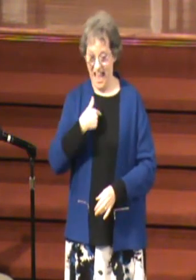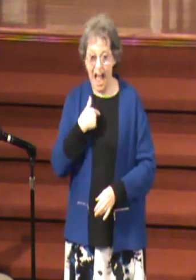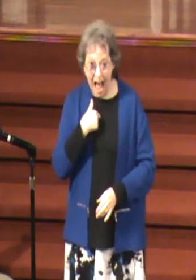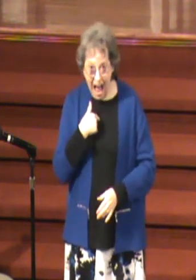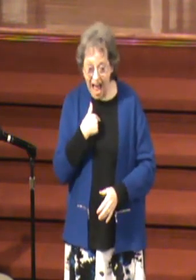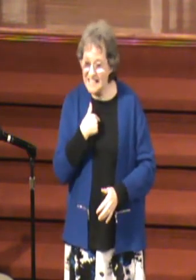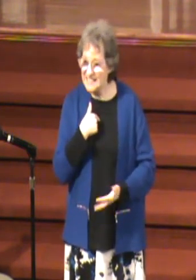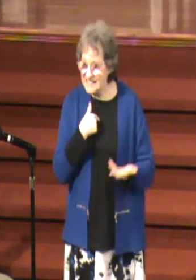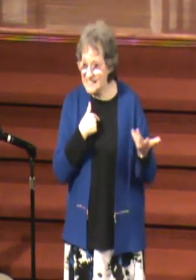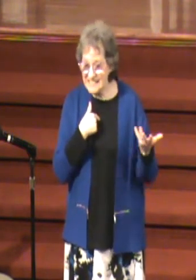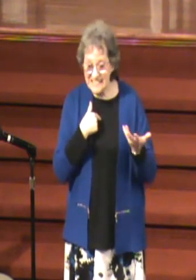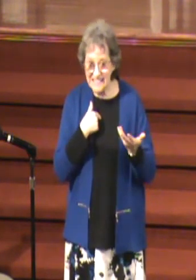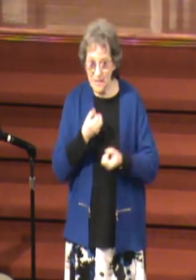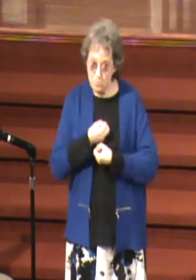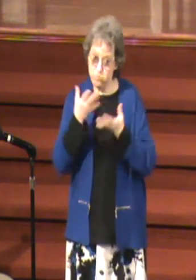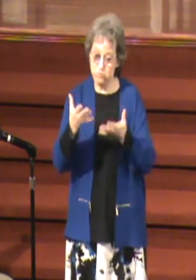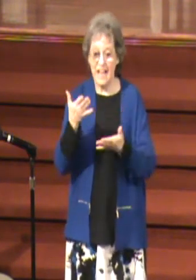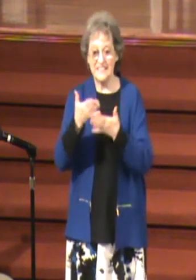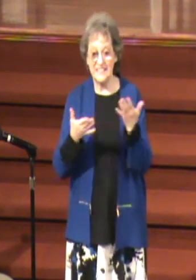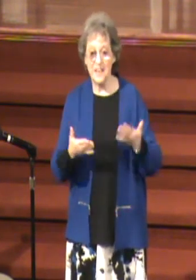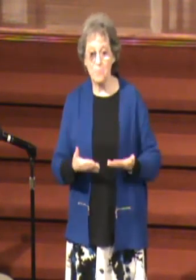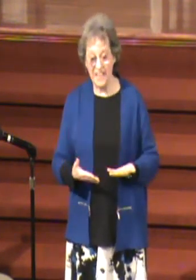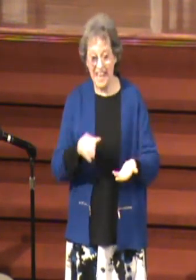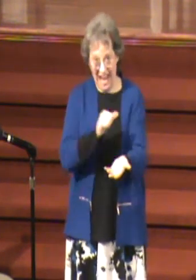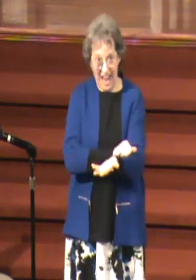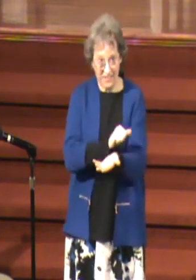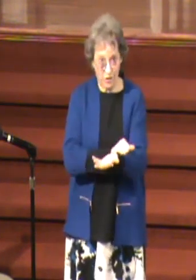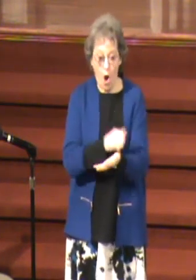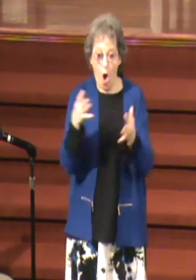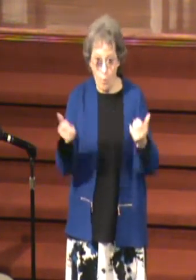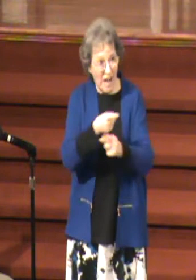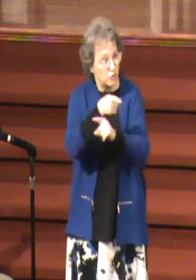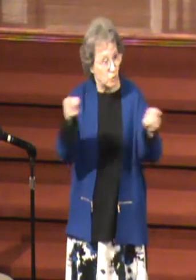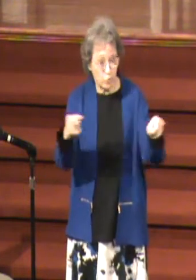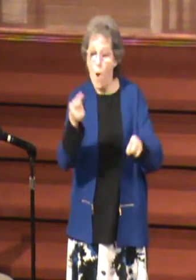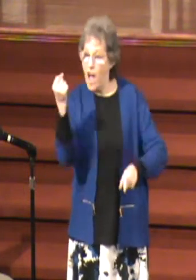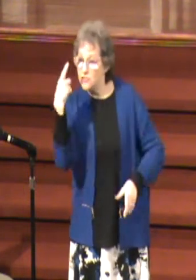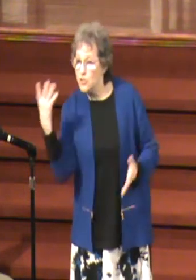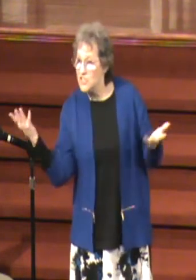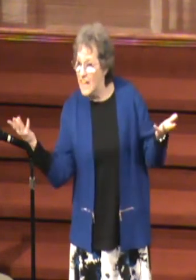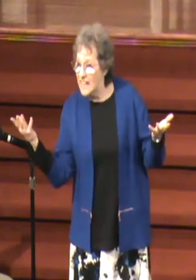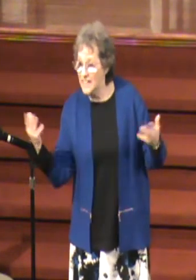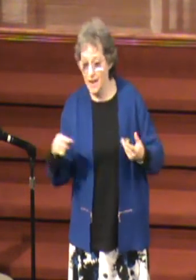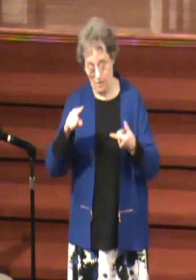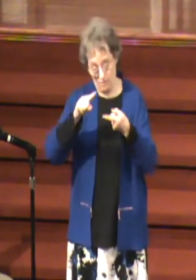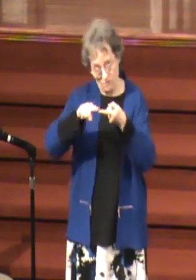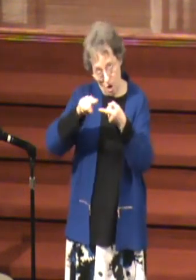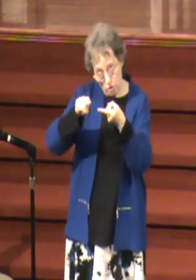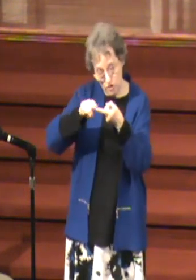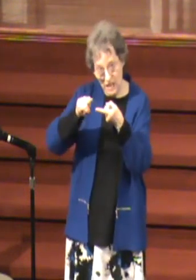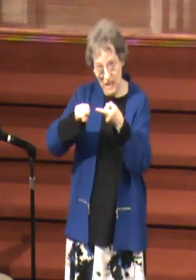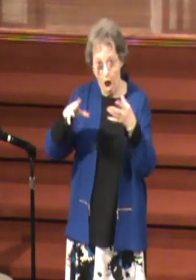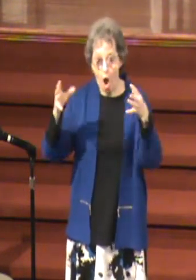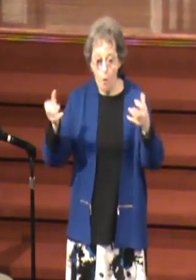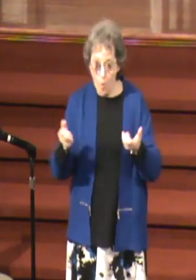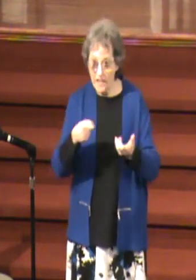if I were to express something that I think she would want you to understand, I would think, number one, she would want you to